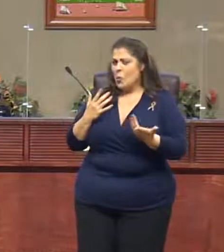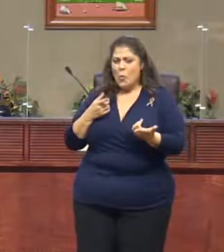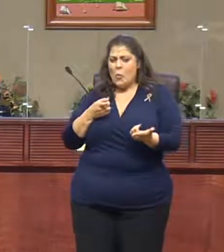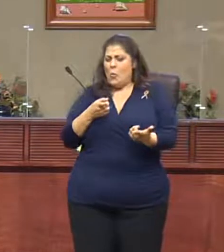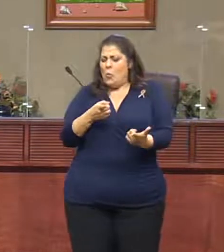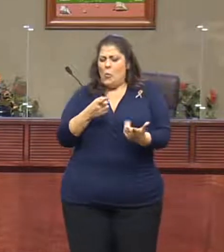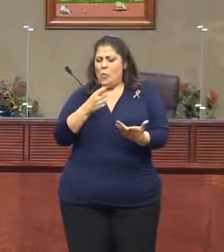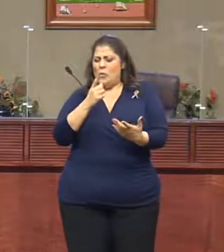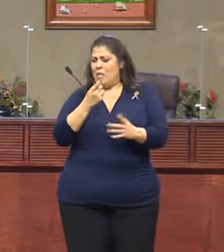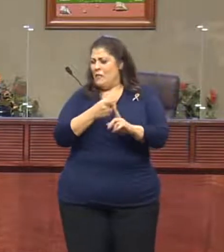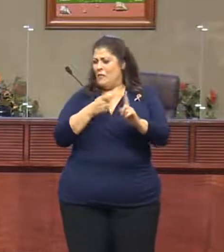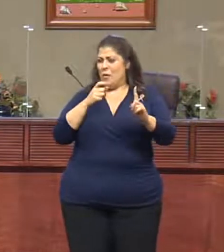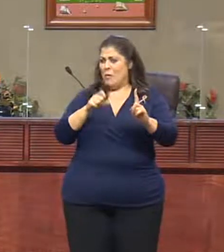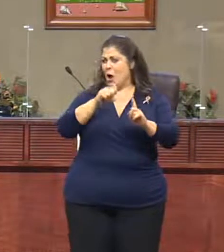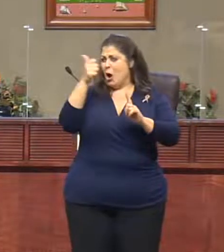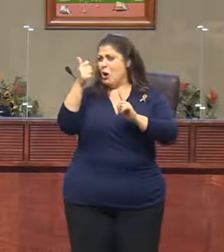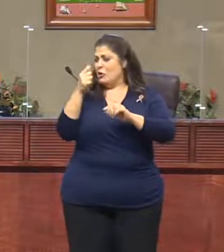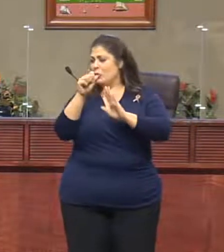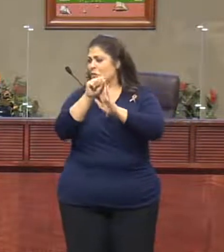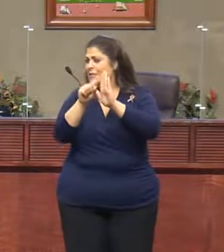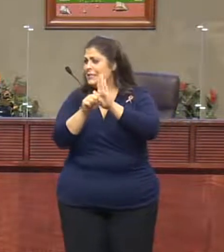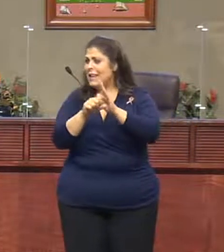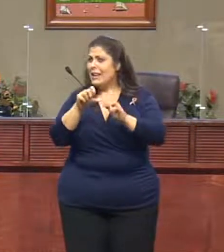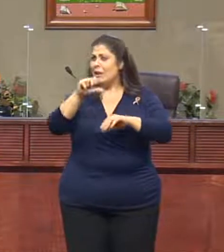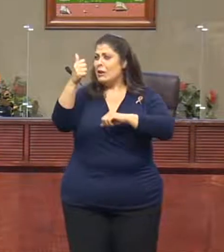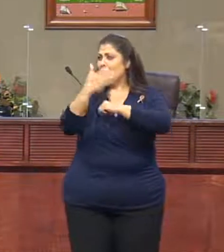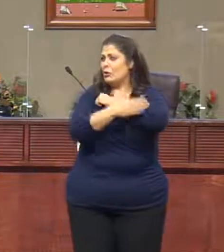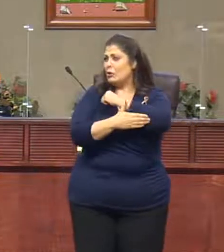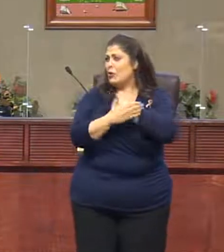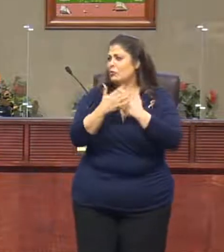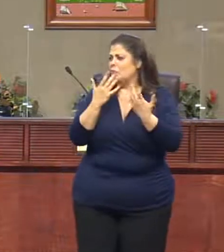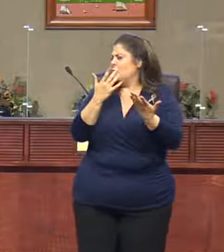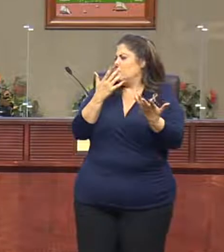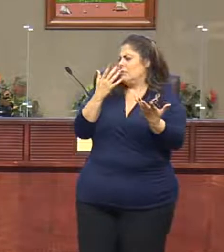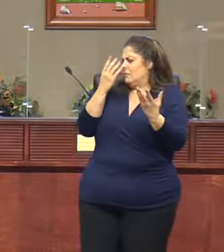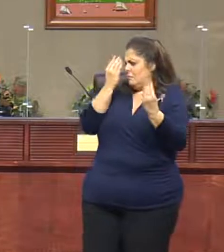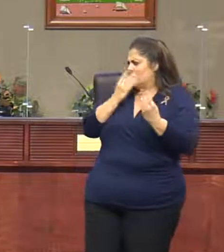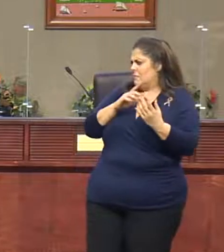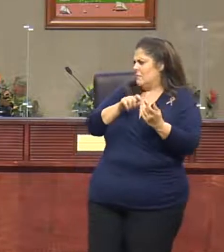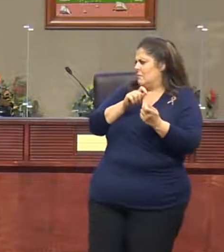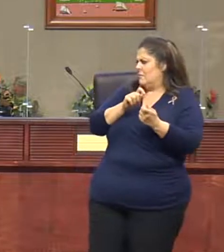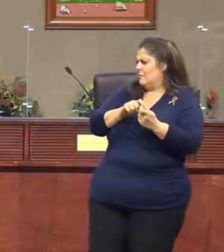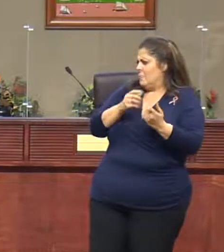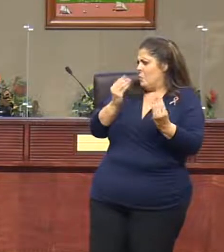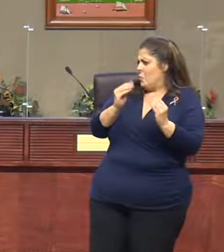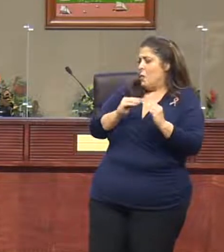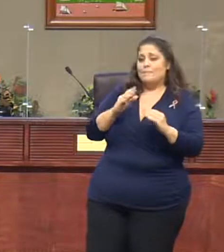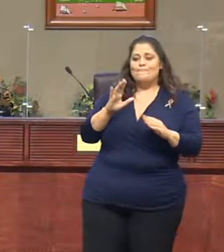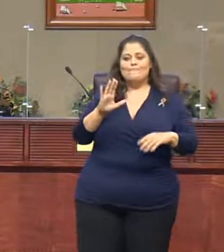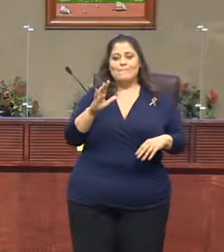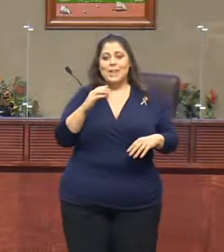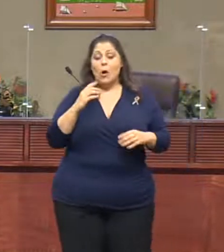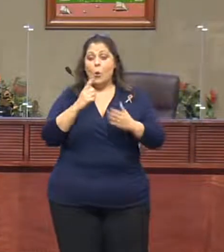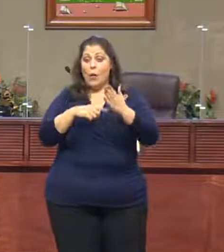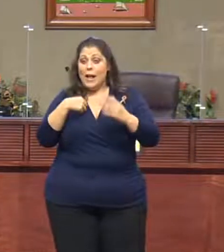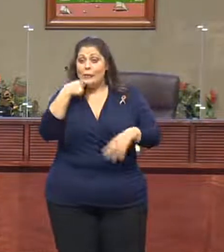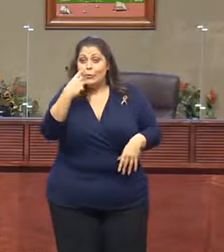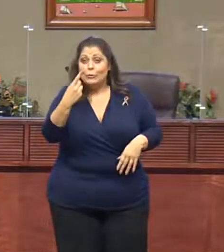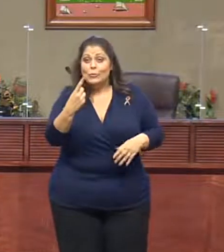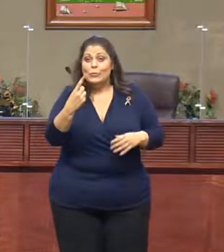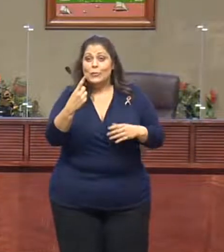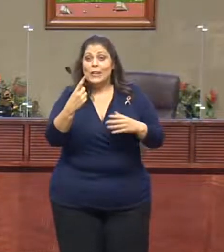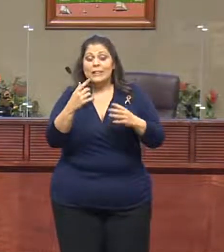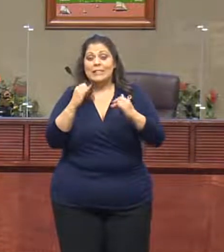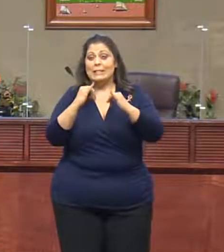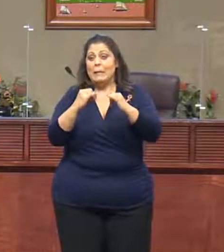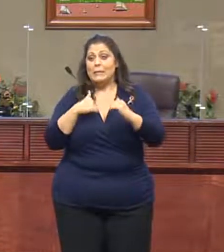from out of state or out of country? Any details you can give us on it? You know as much as I do, because this is quite